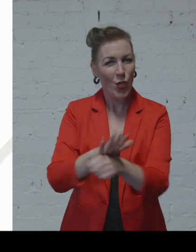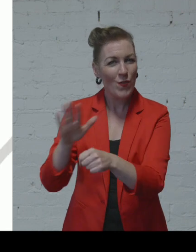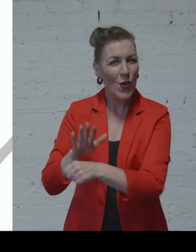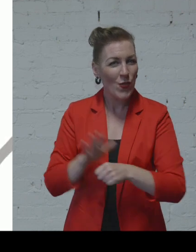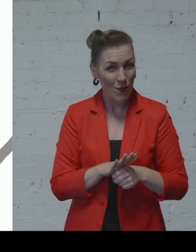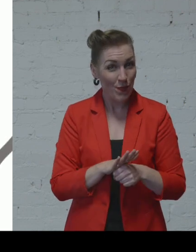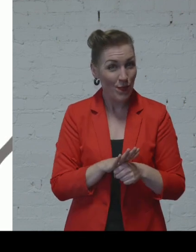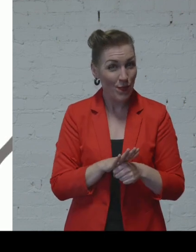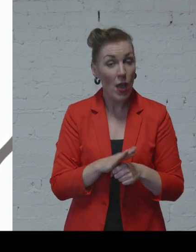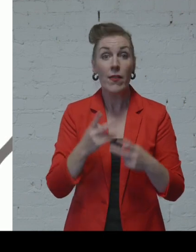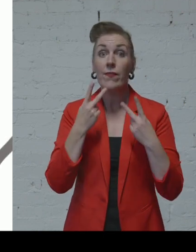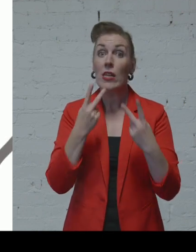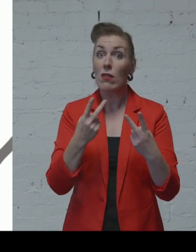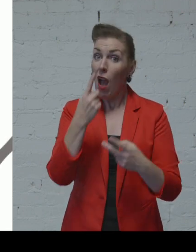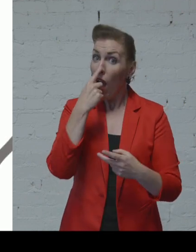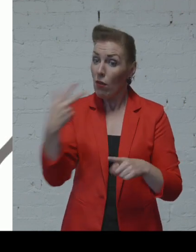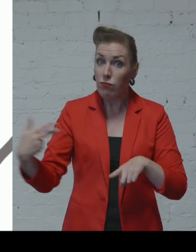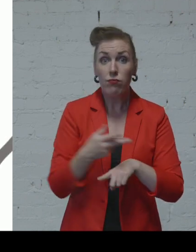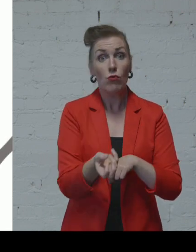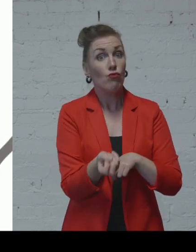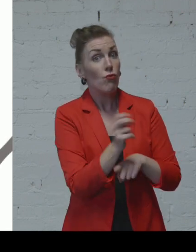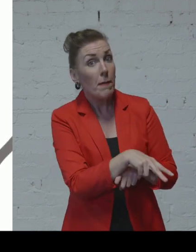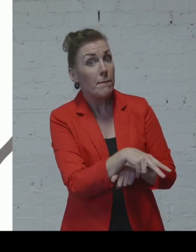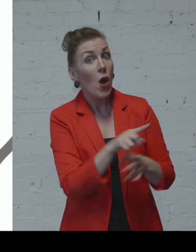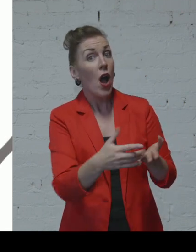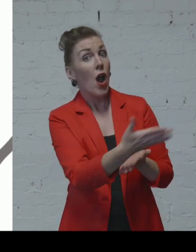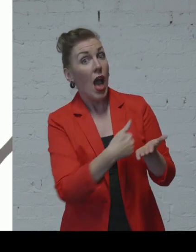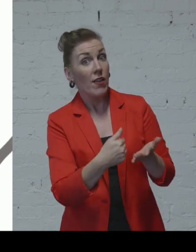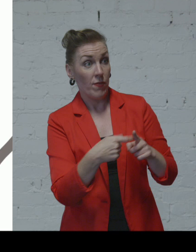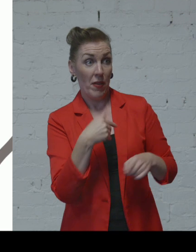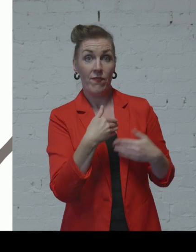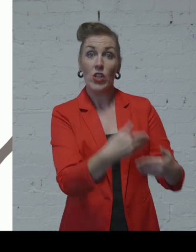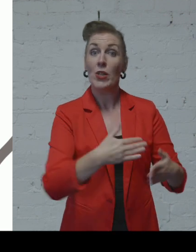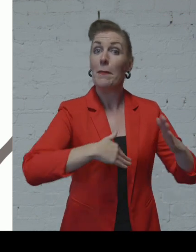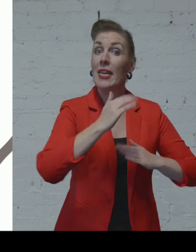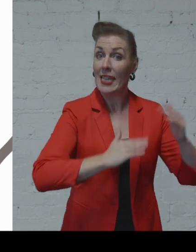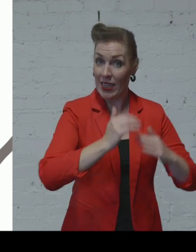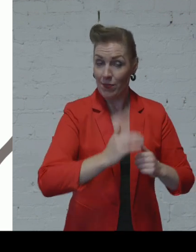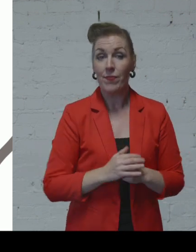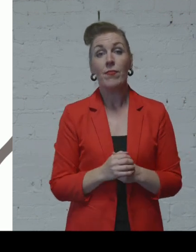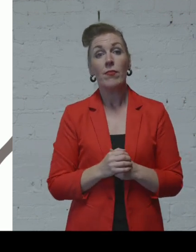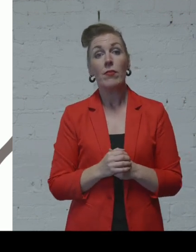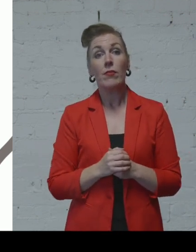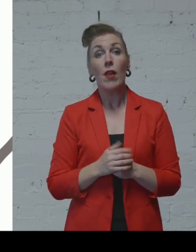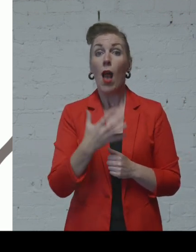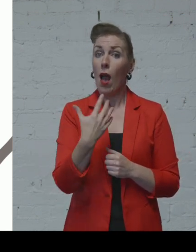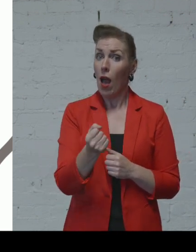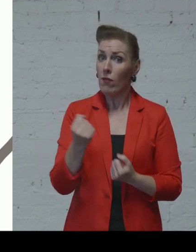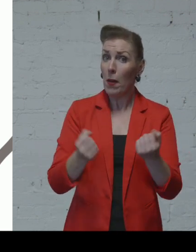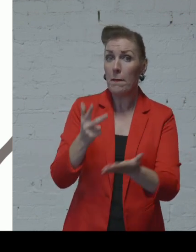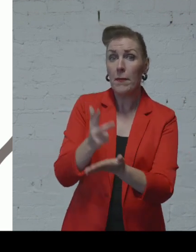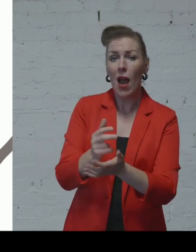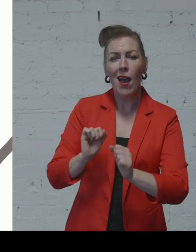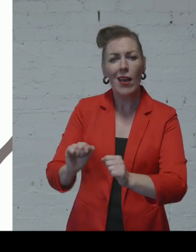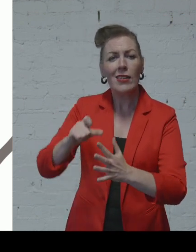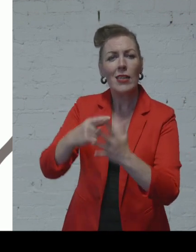There is free parking in the car park immediately in front of the Museum of Free Derry, but this tends to be busy. Visitors can be dropped